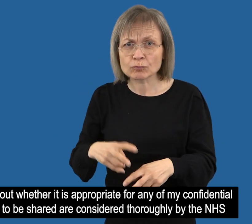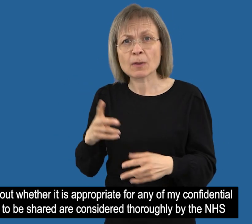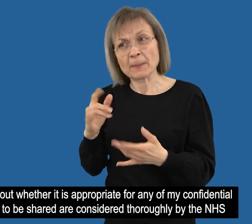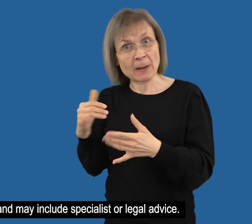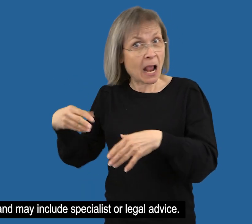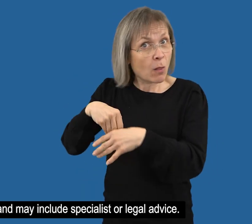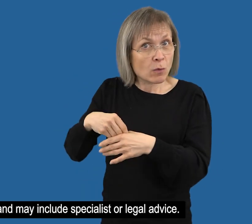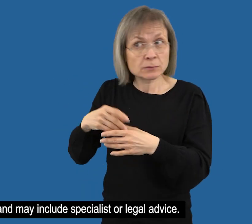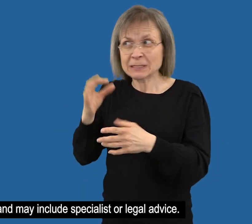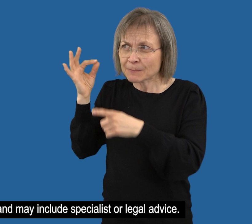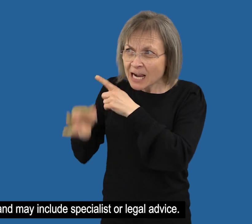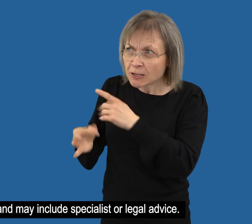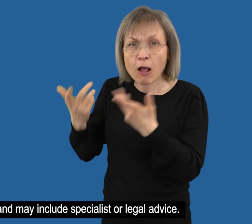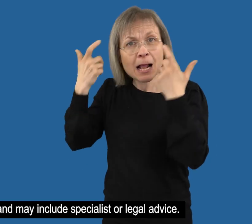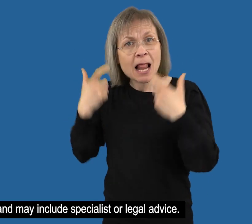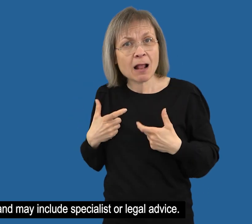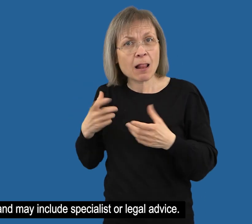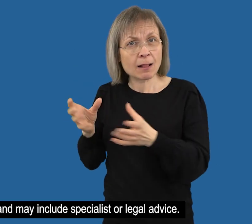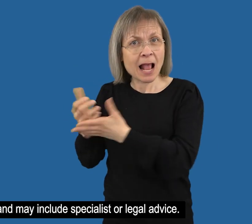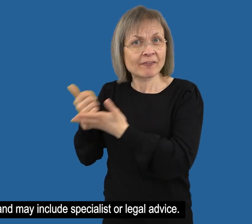include specialist or legal advice.